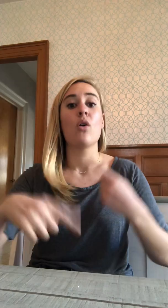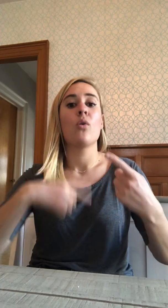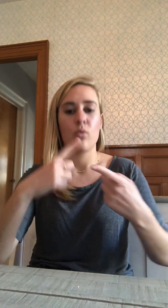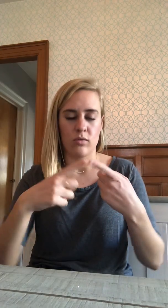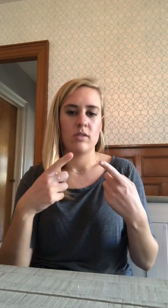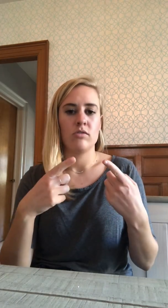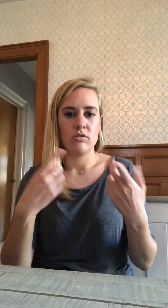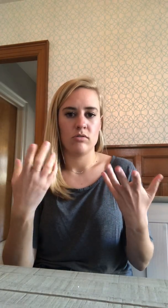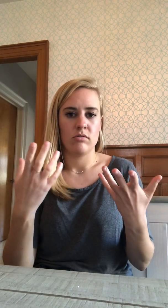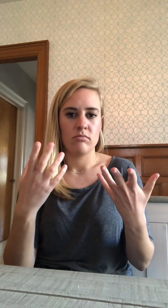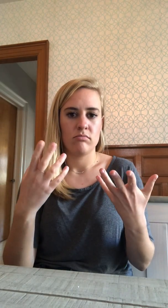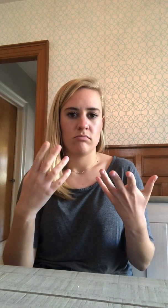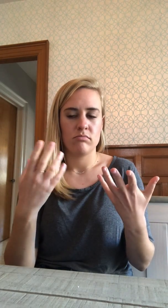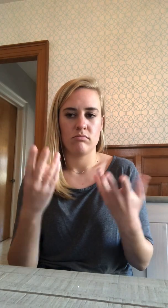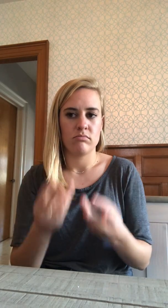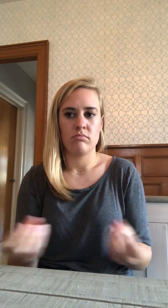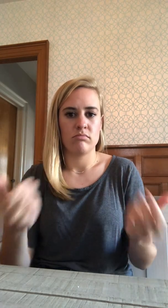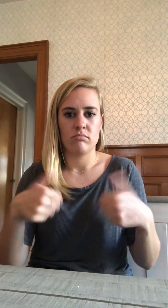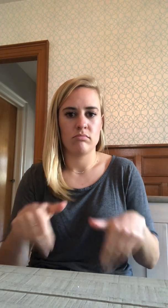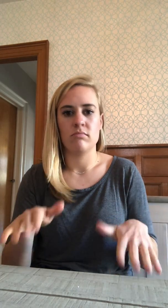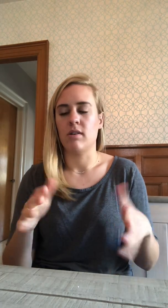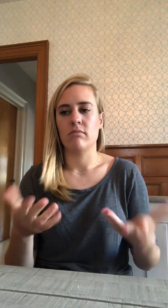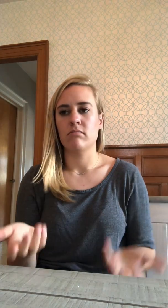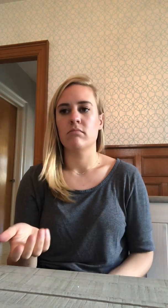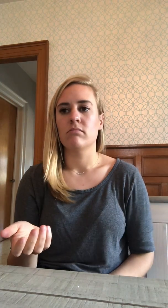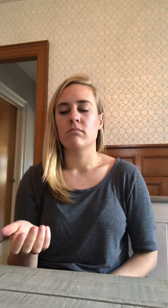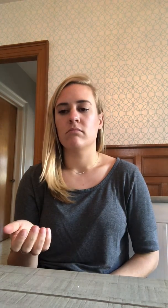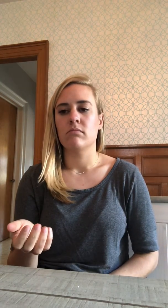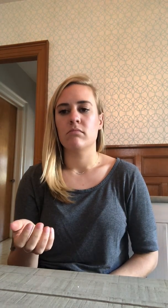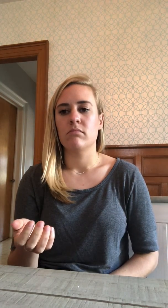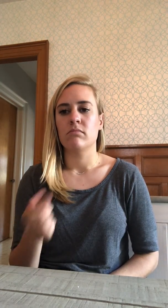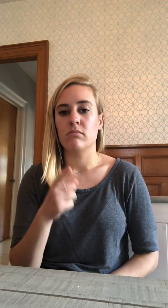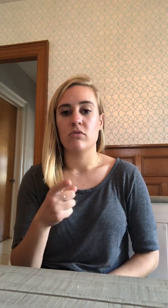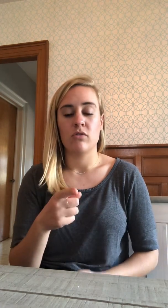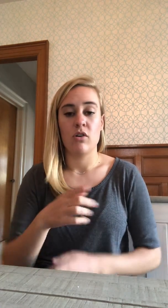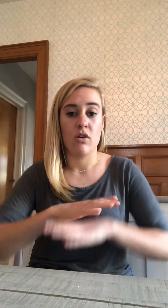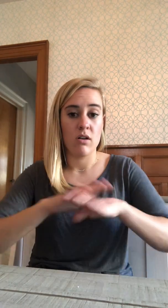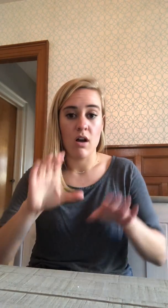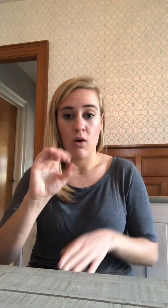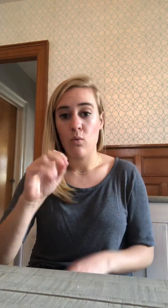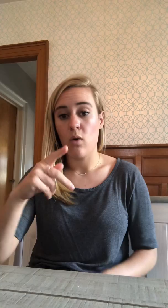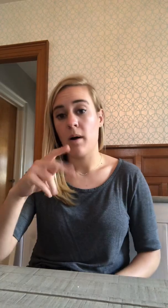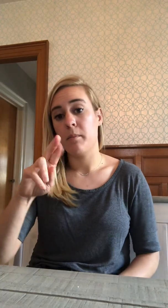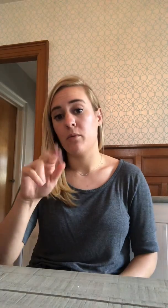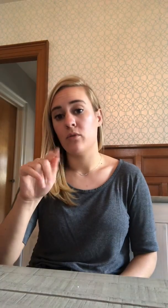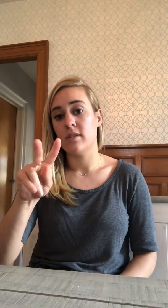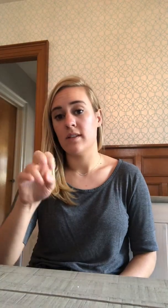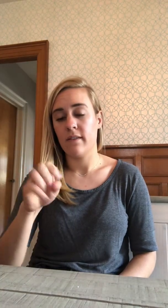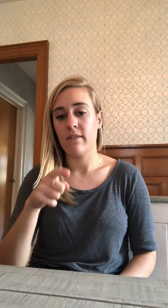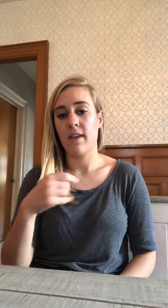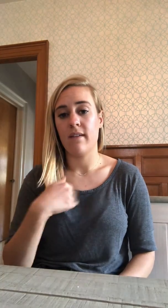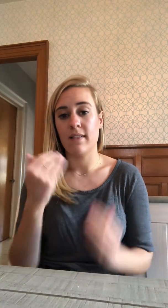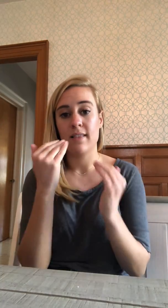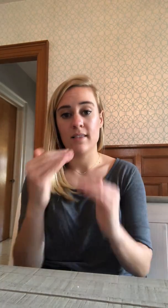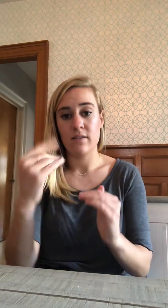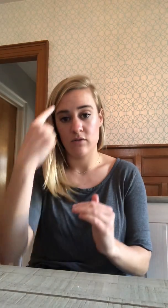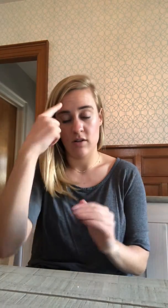who has an uncooperative behavior to begin with, who has limited cognitive capacity, who now is hallucinating